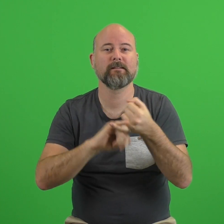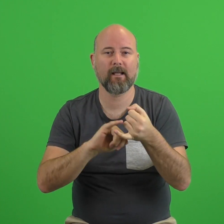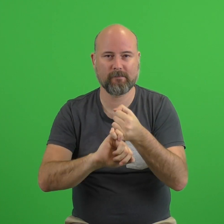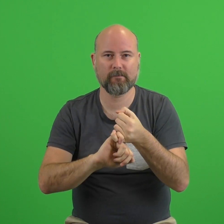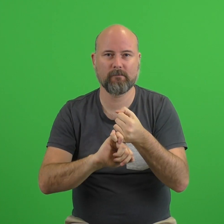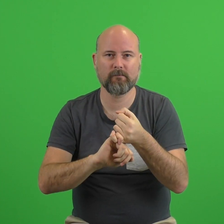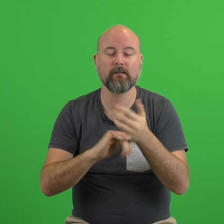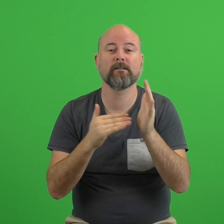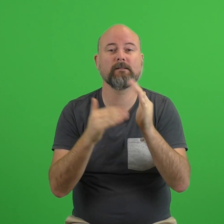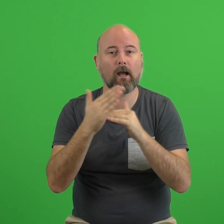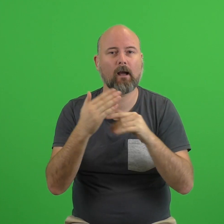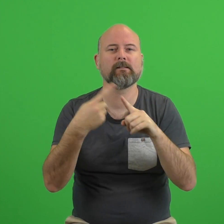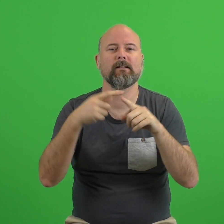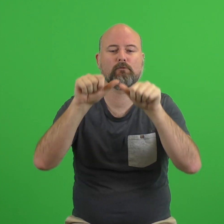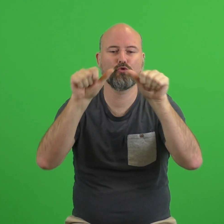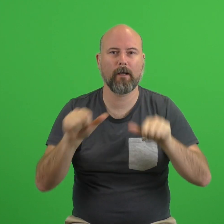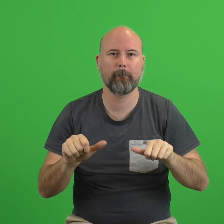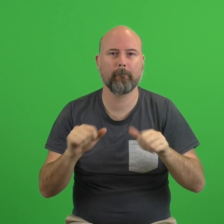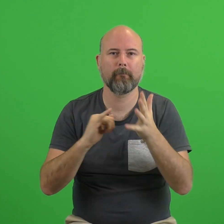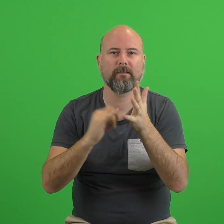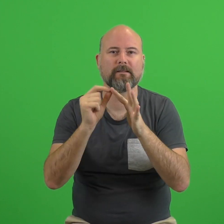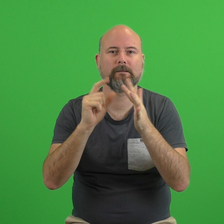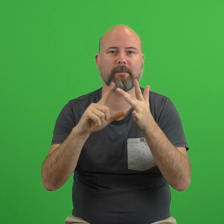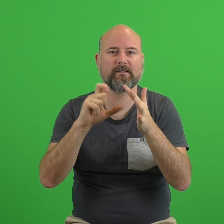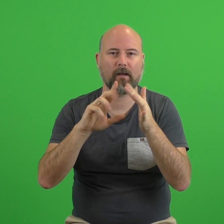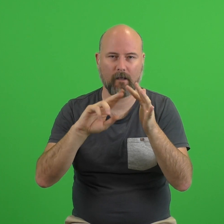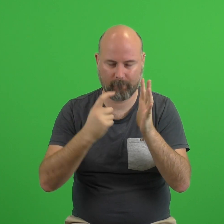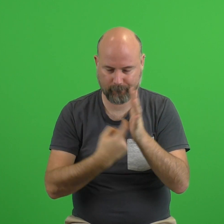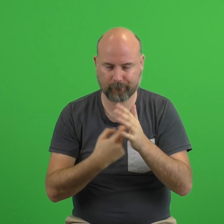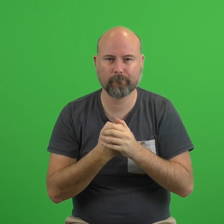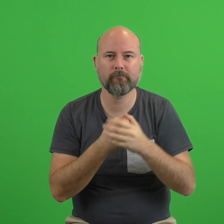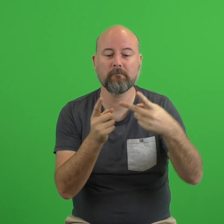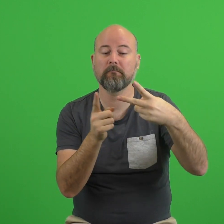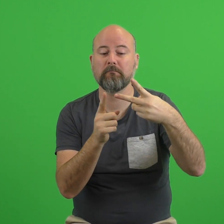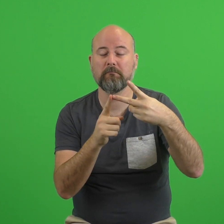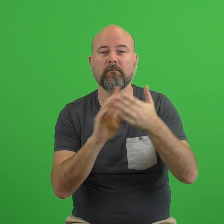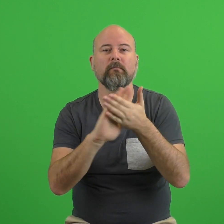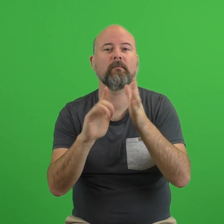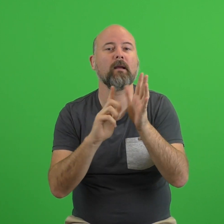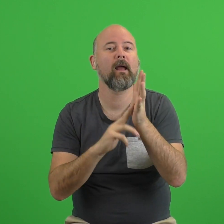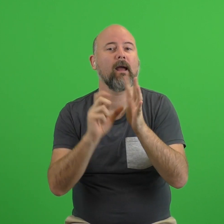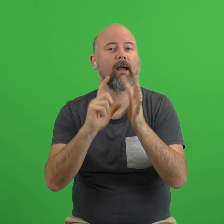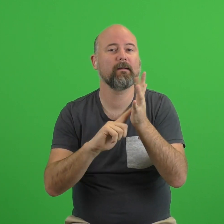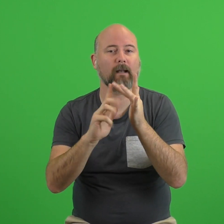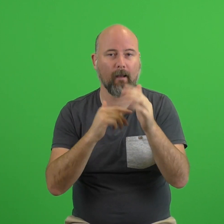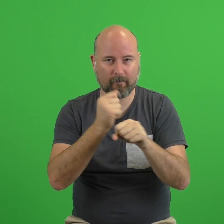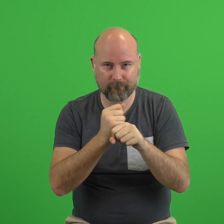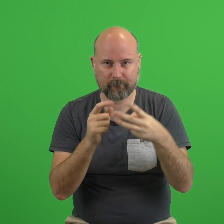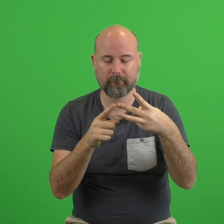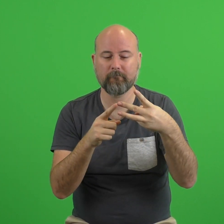language more visual. We have size and shape specifiers, or SAS. We have handling